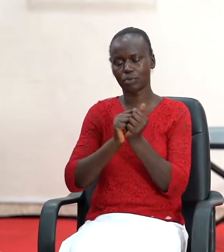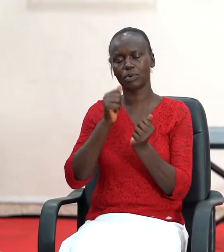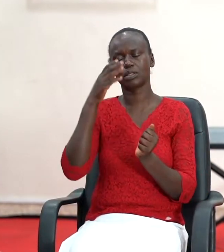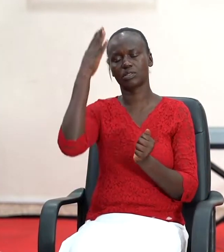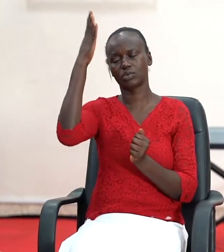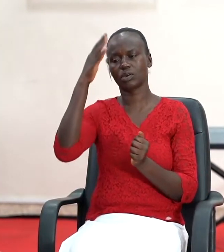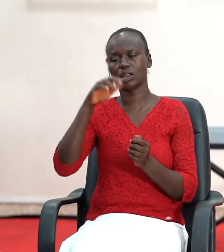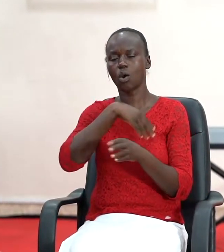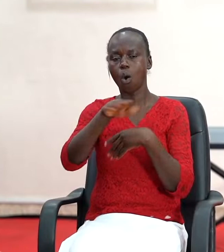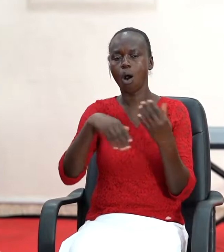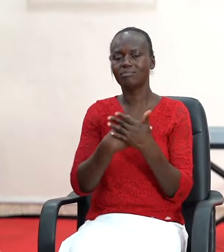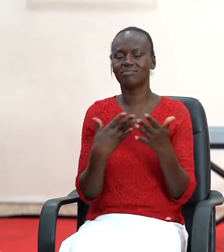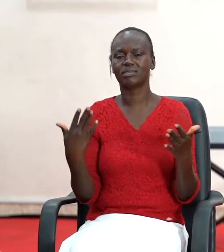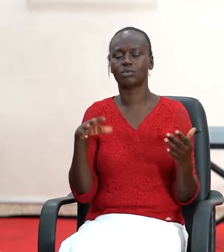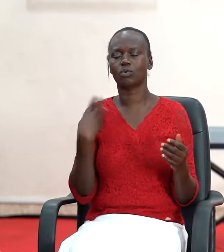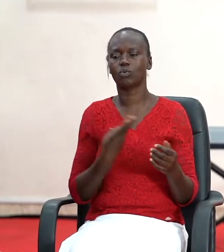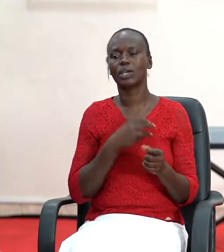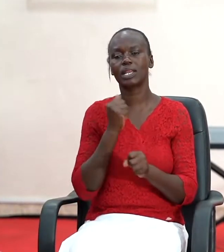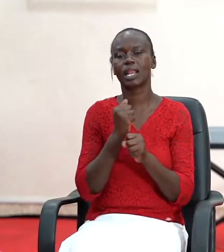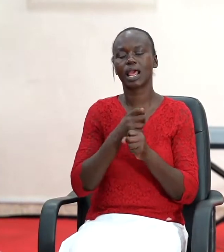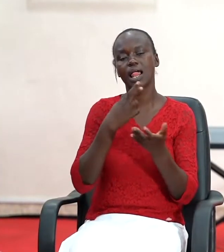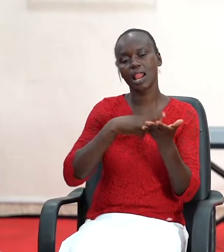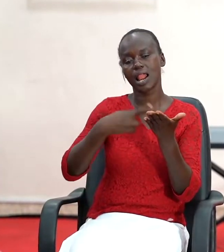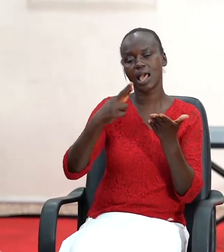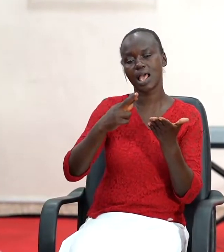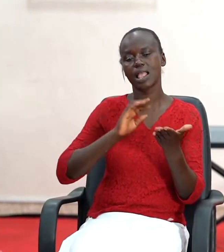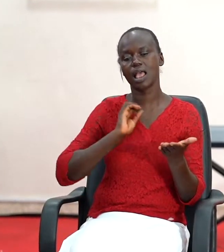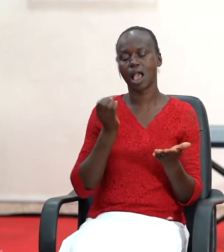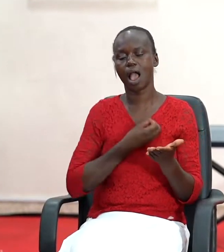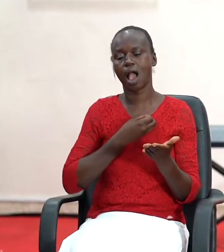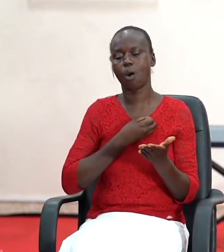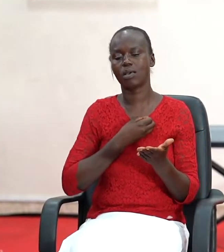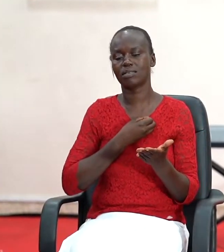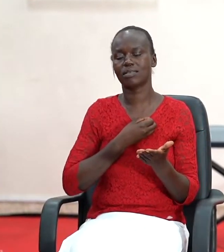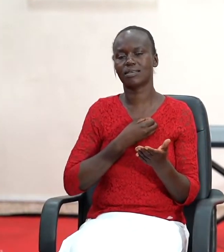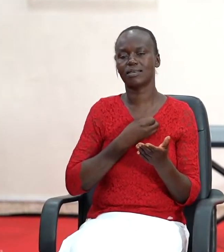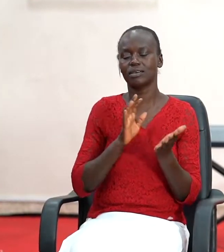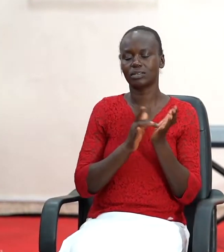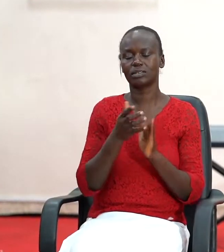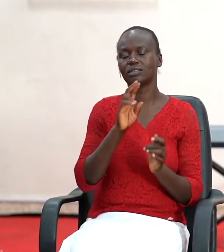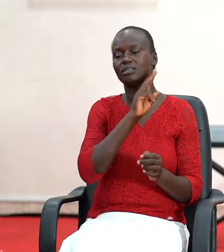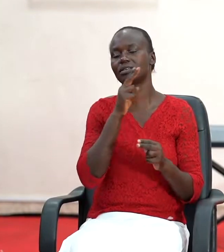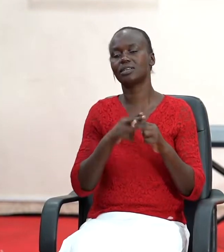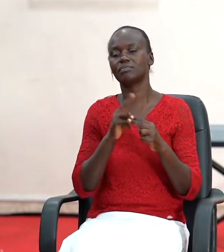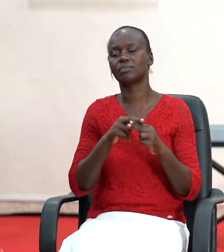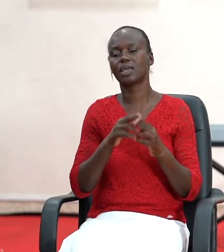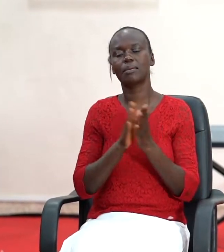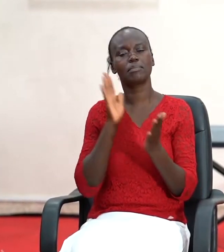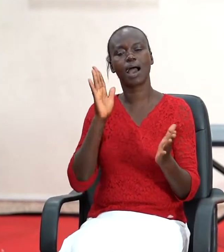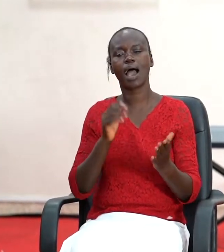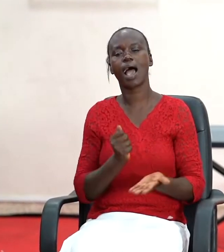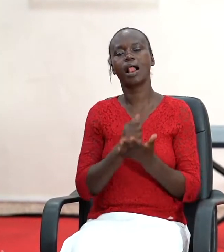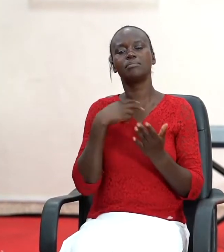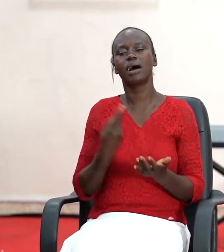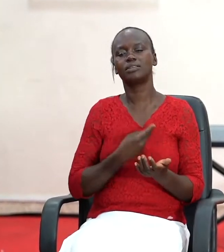God. Righteousness may be our portion in the mighty name of Jesus. King of all the glory, more so that you may help us to